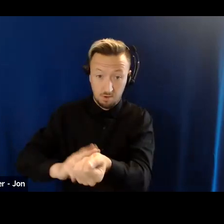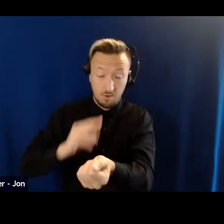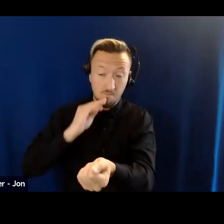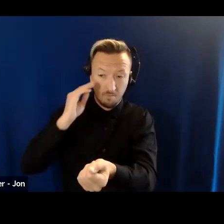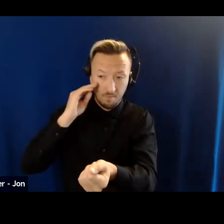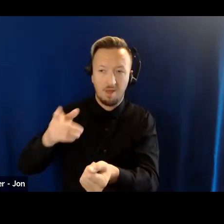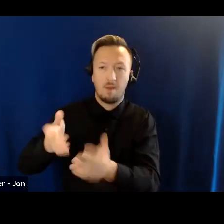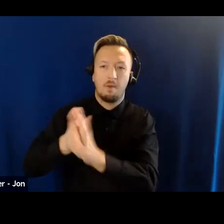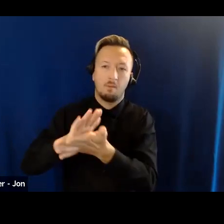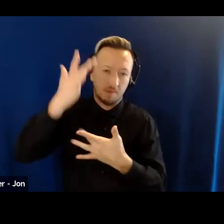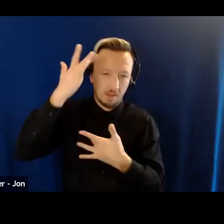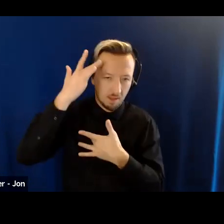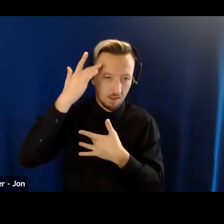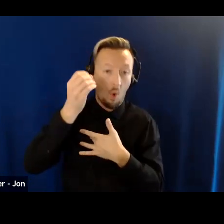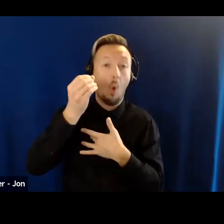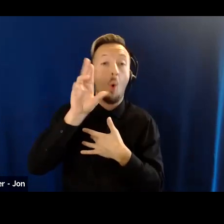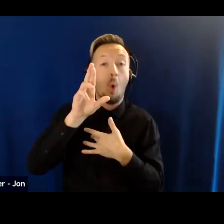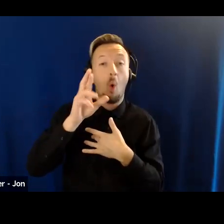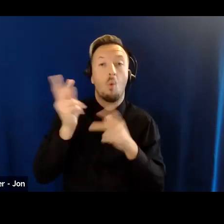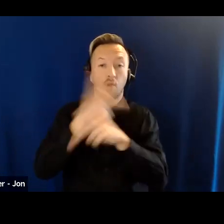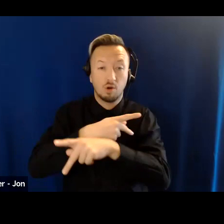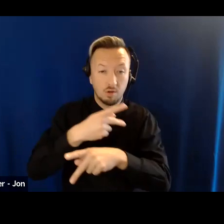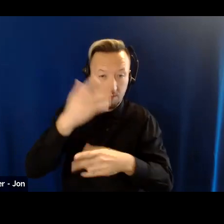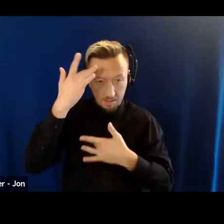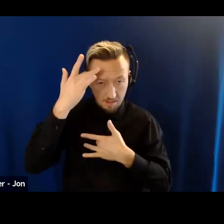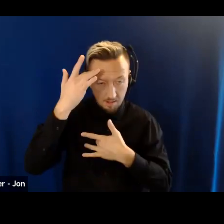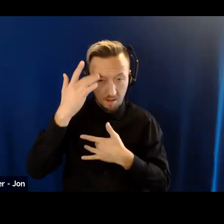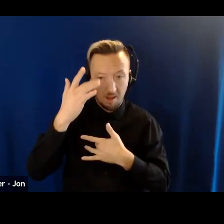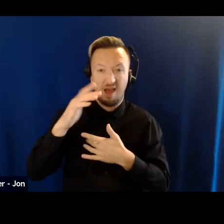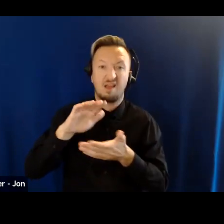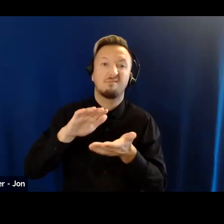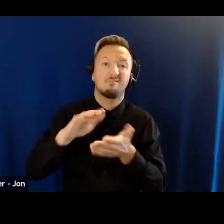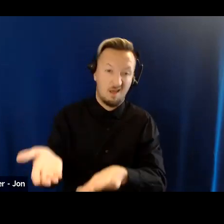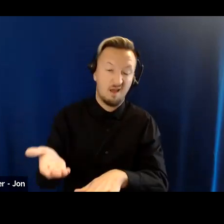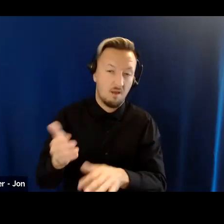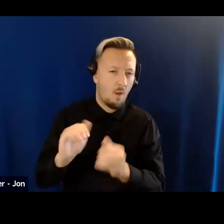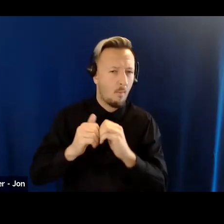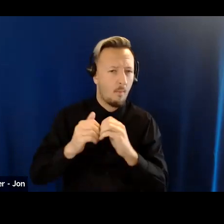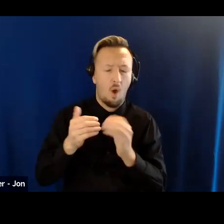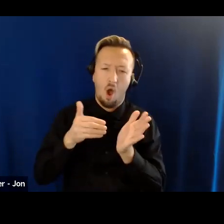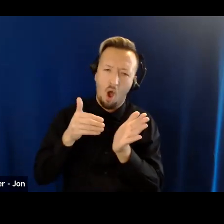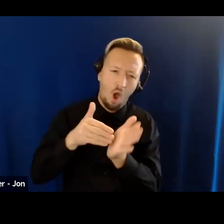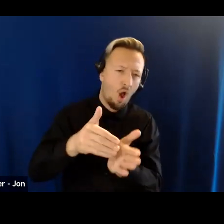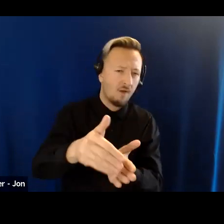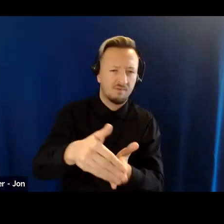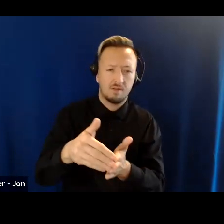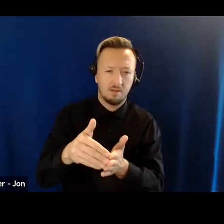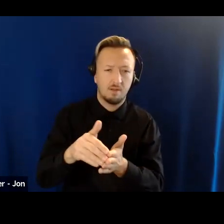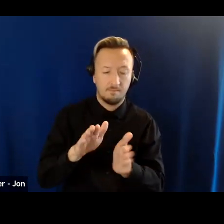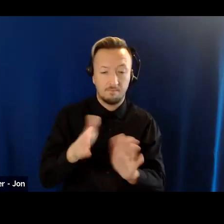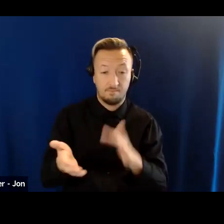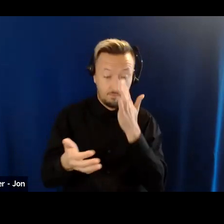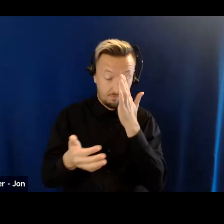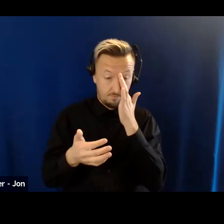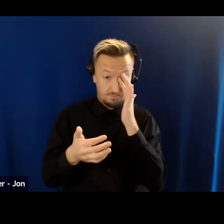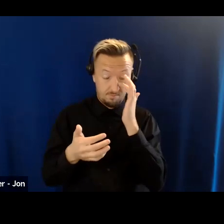to begin with, and they die. They die more frequently. And people would argue back and forth when we were drafting this